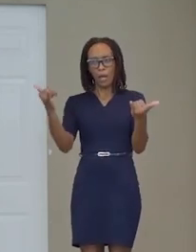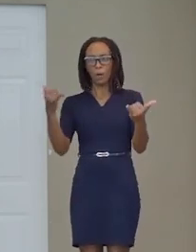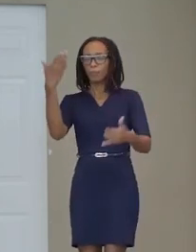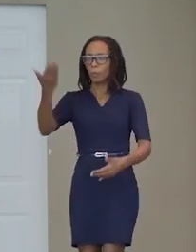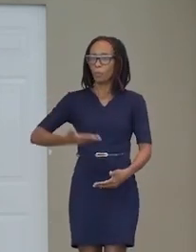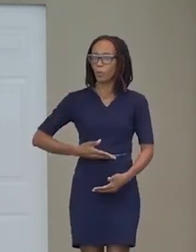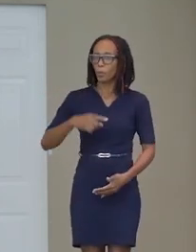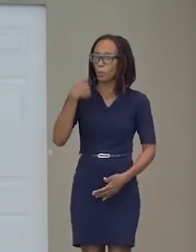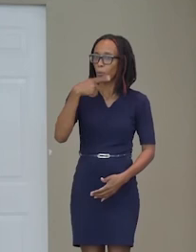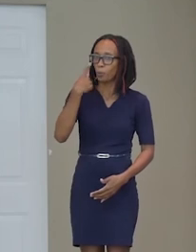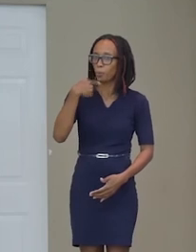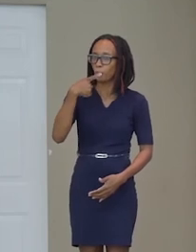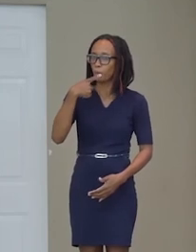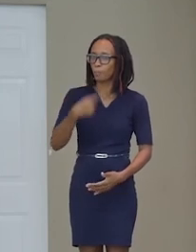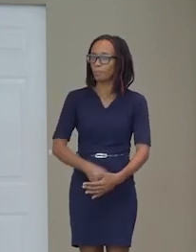welcome